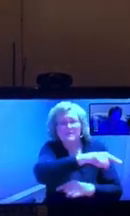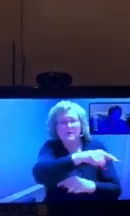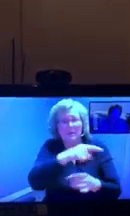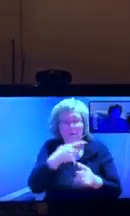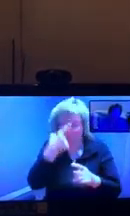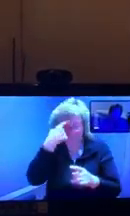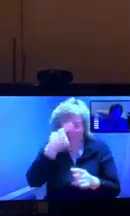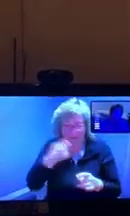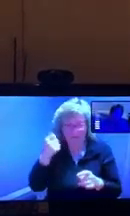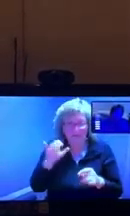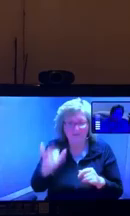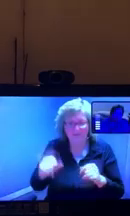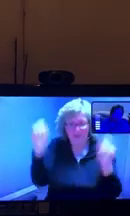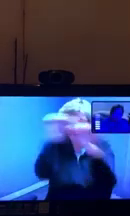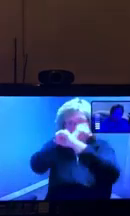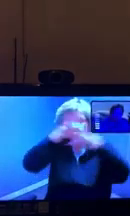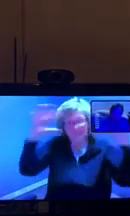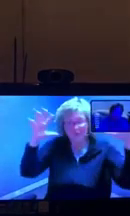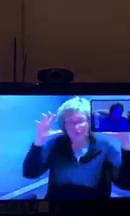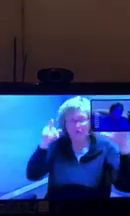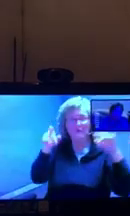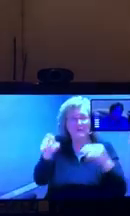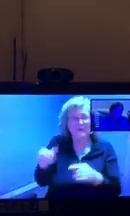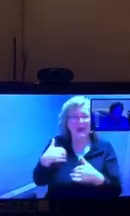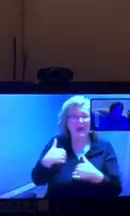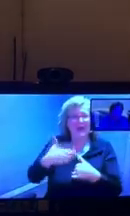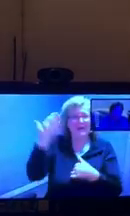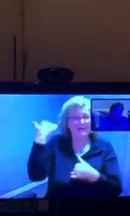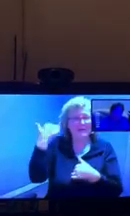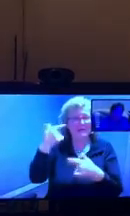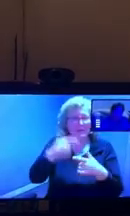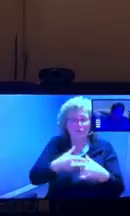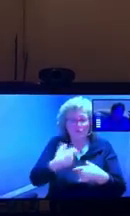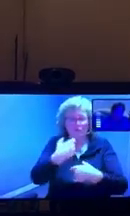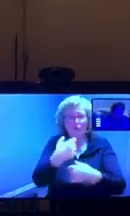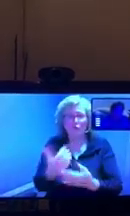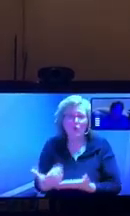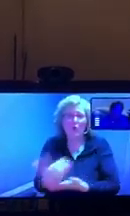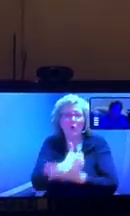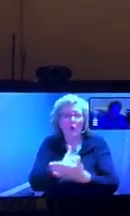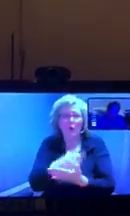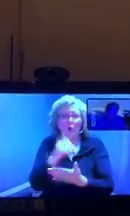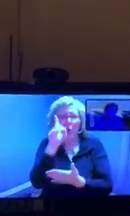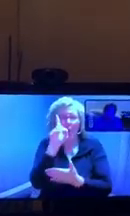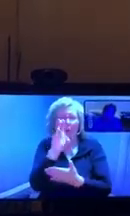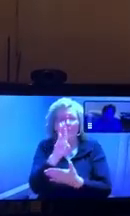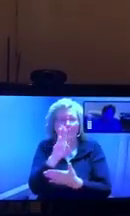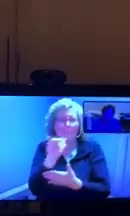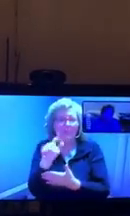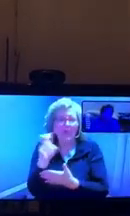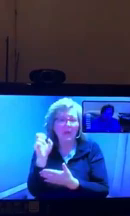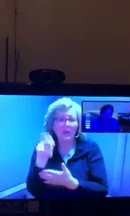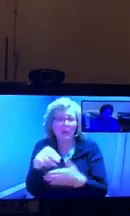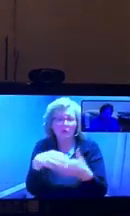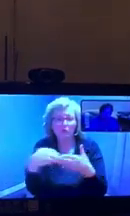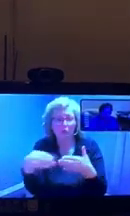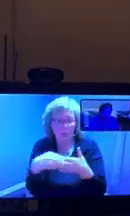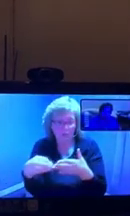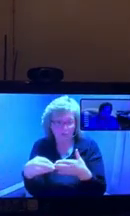had to help people by creating $1 billion. So now I'm going to take this moment, and I've